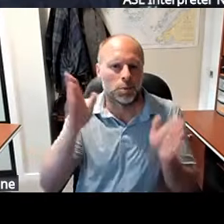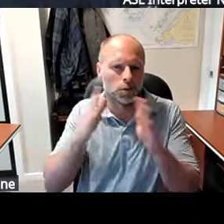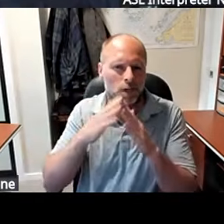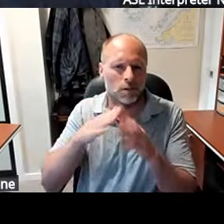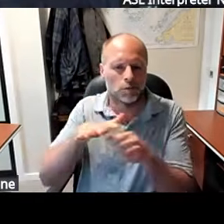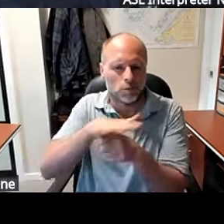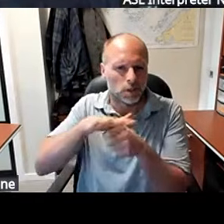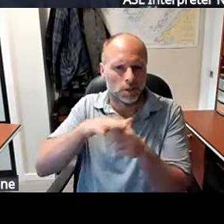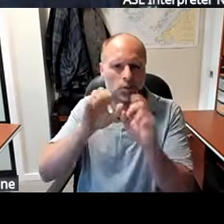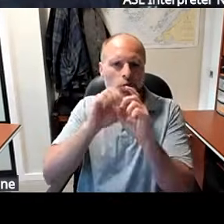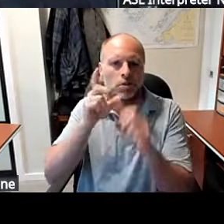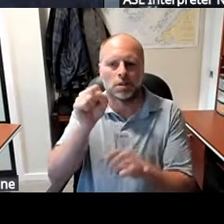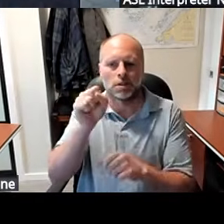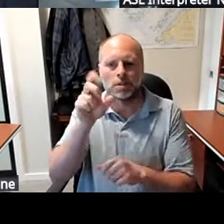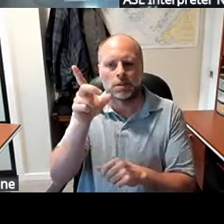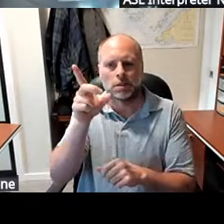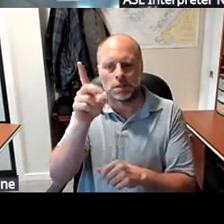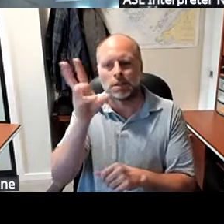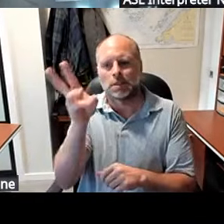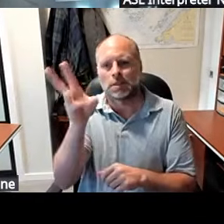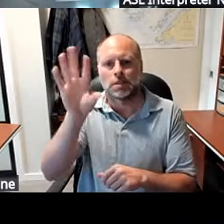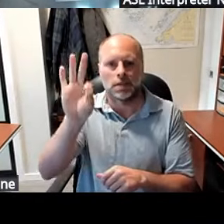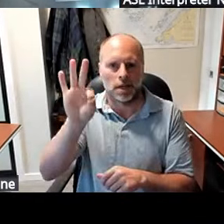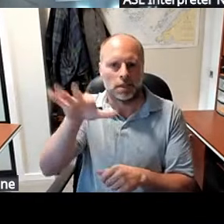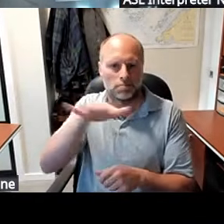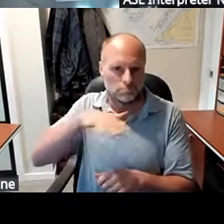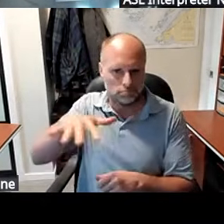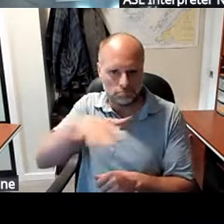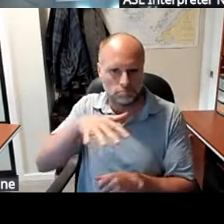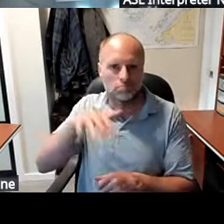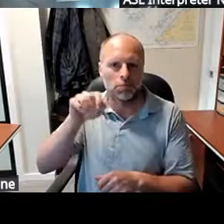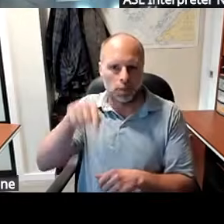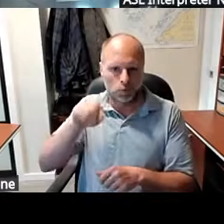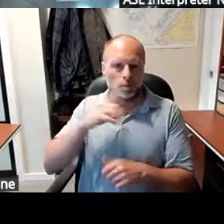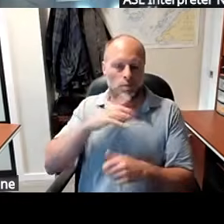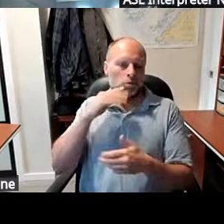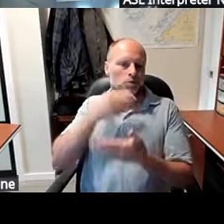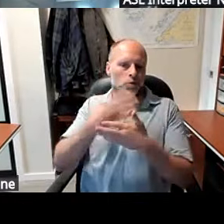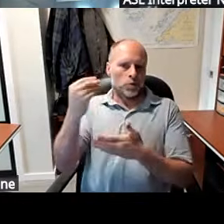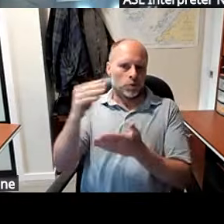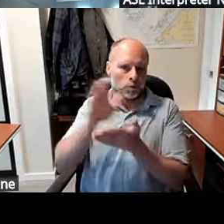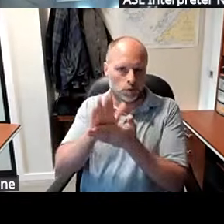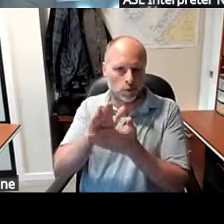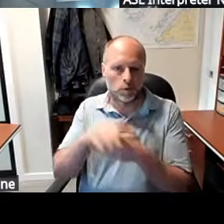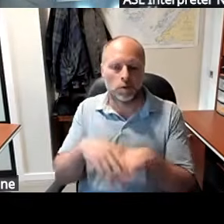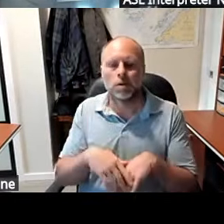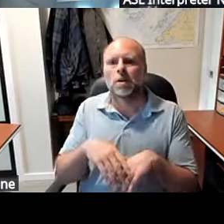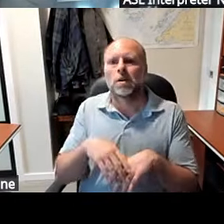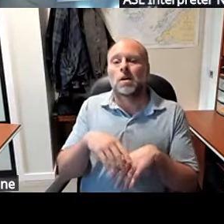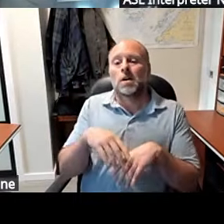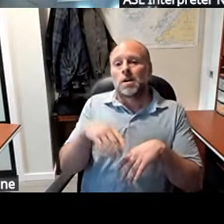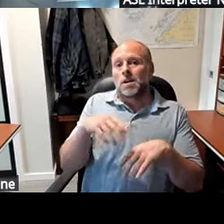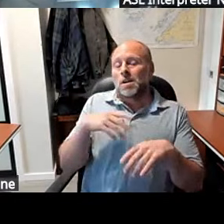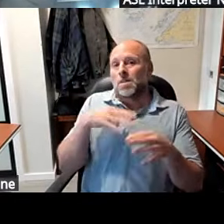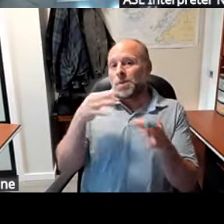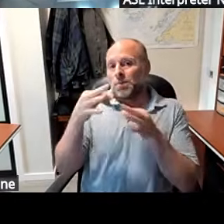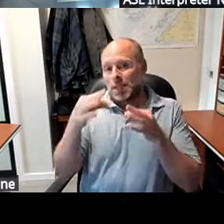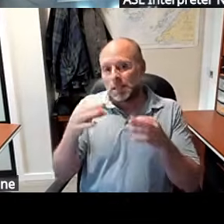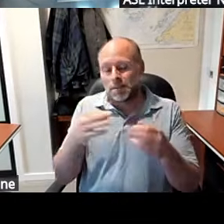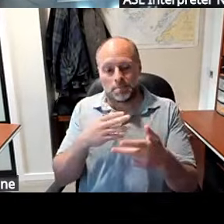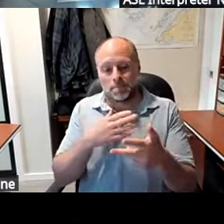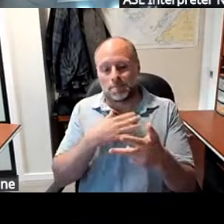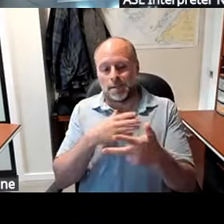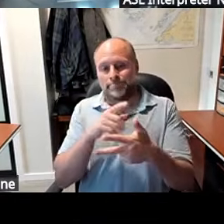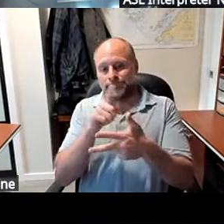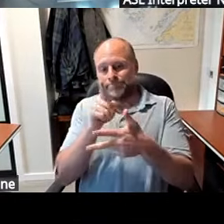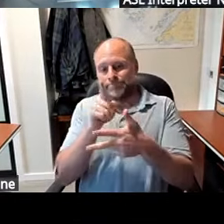I live in Parksville, so in a small town. We're in SD 69. That's where my daughters are going to school here.